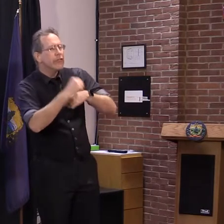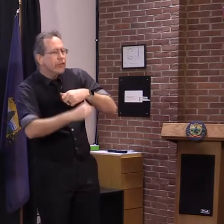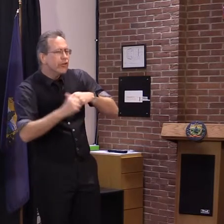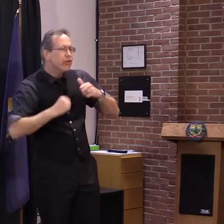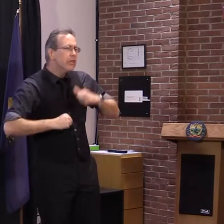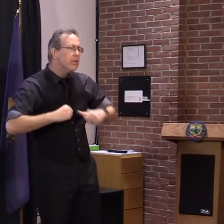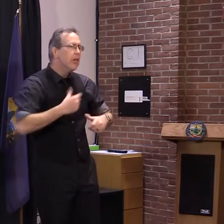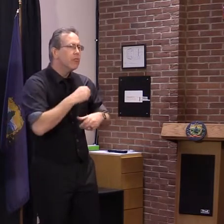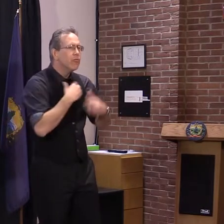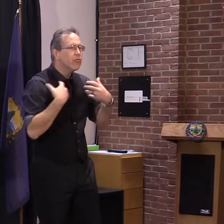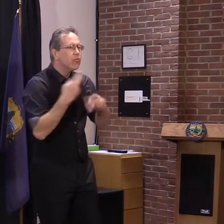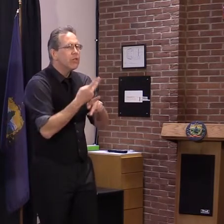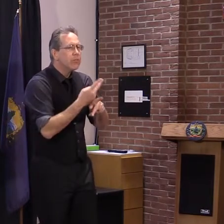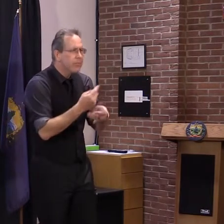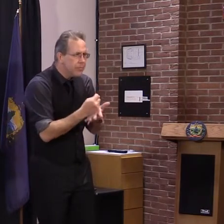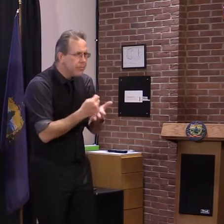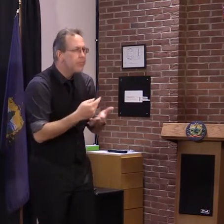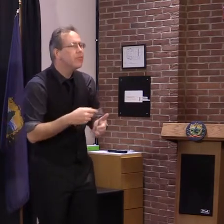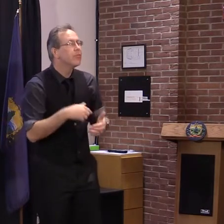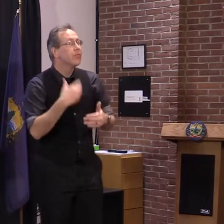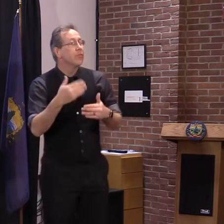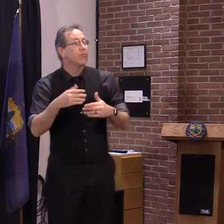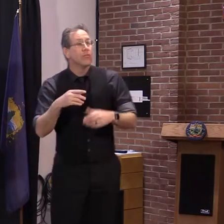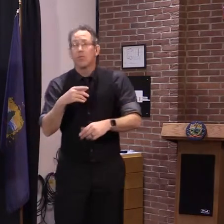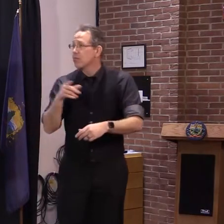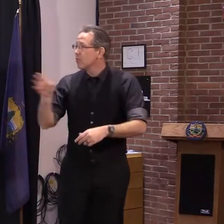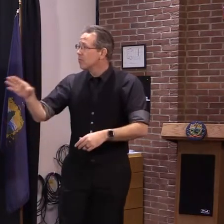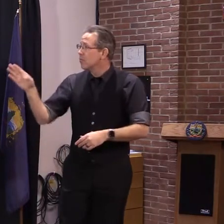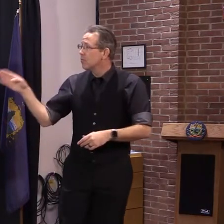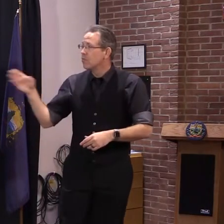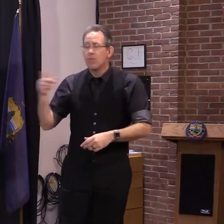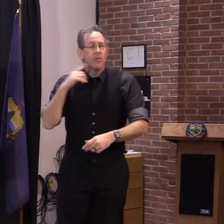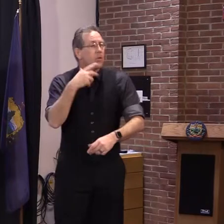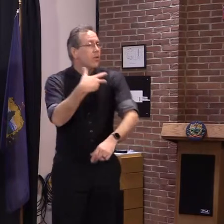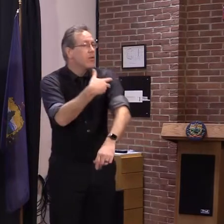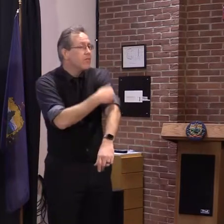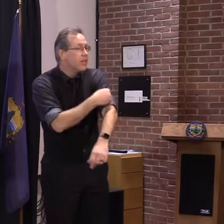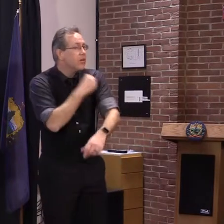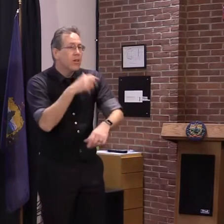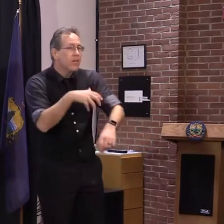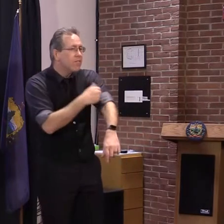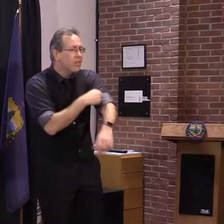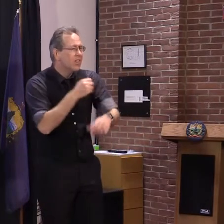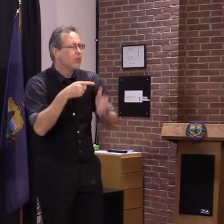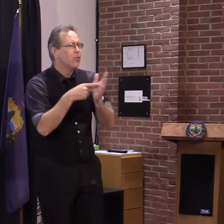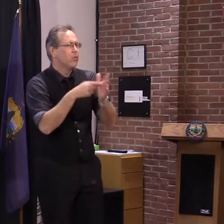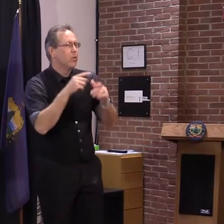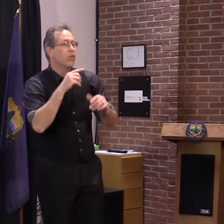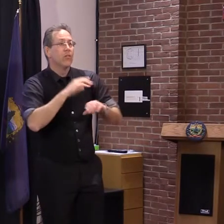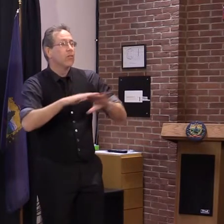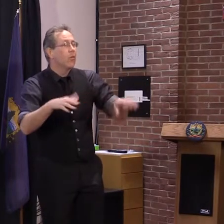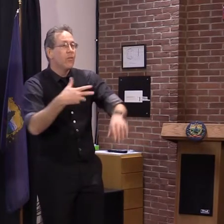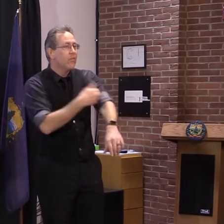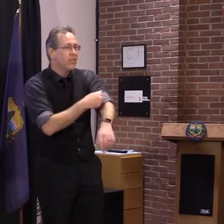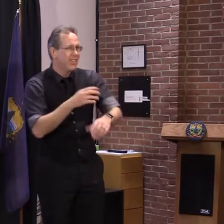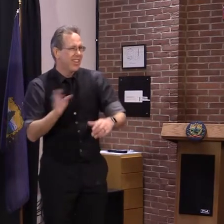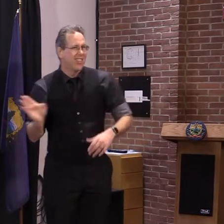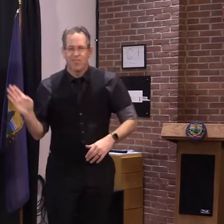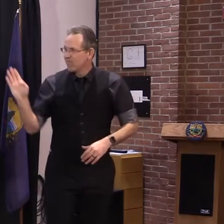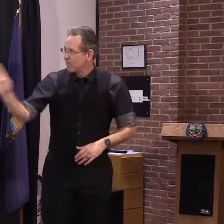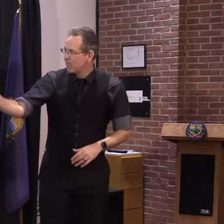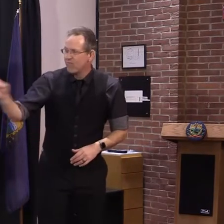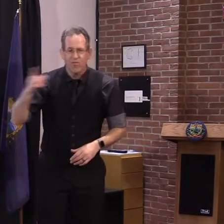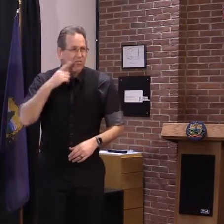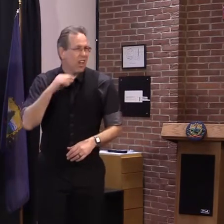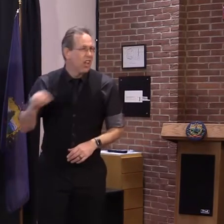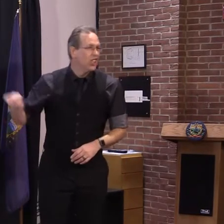of people who are boosted that end up in the hospital compared to those who are not, the data continues to hold over the last 6 weeks.